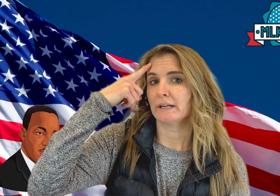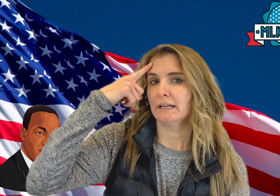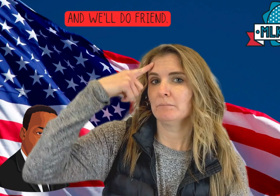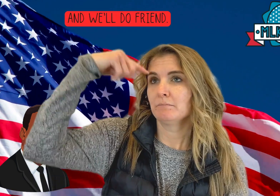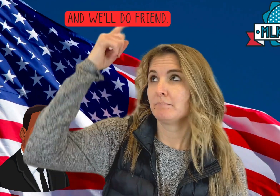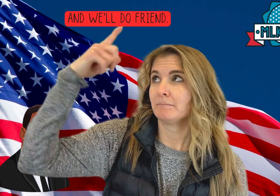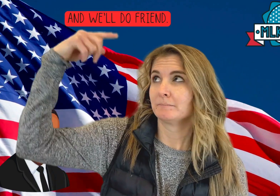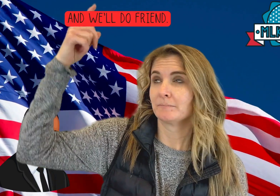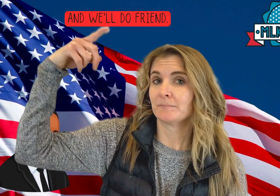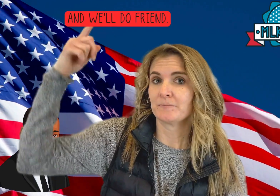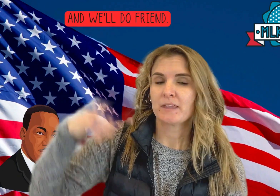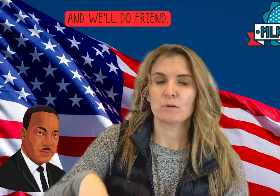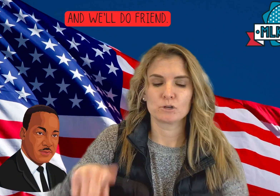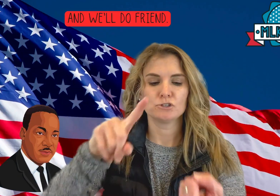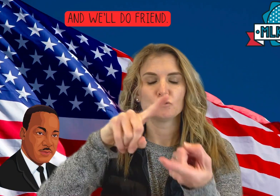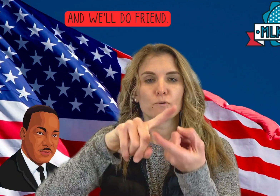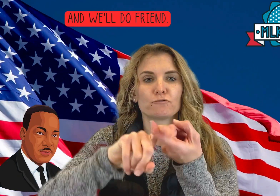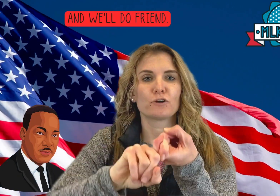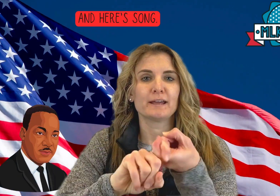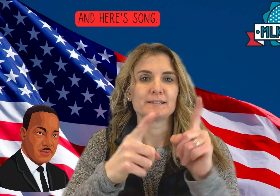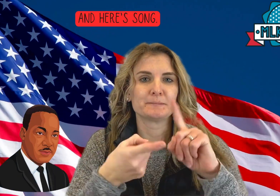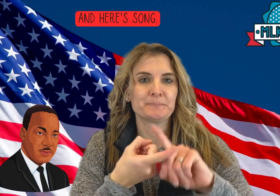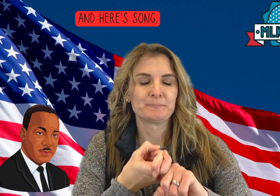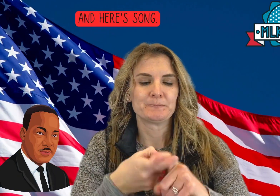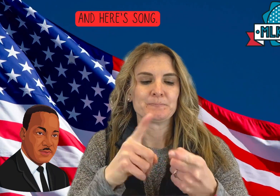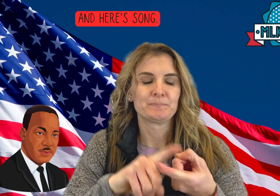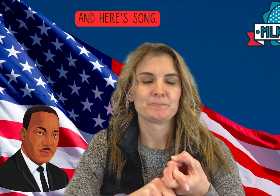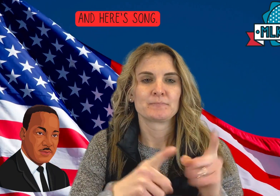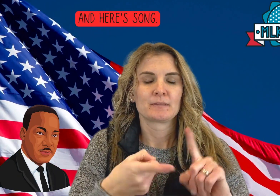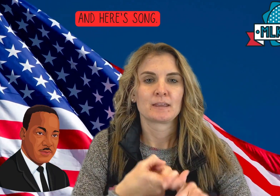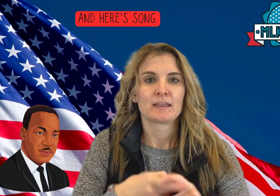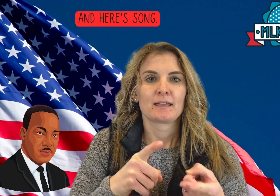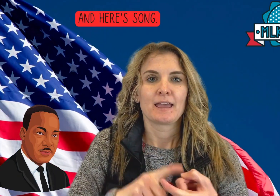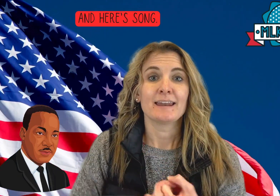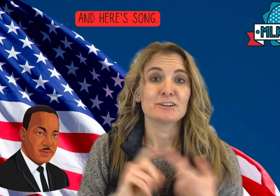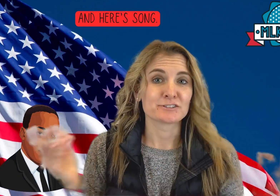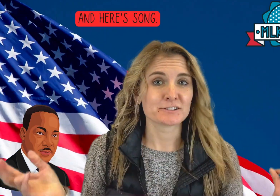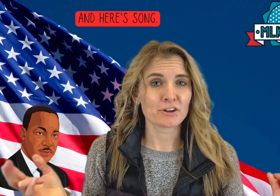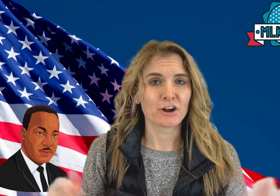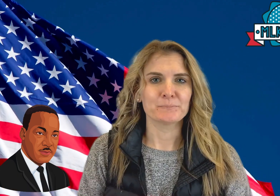dream, and we're going to do friend. And here's the song.